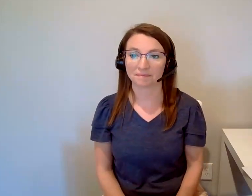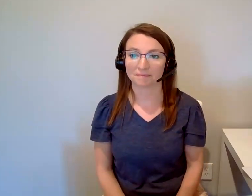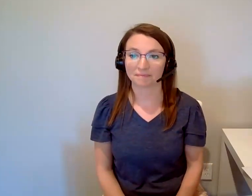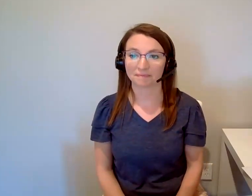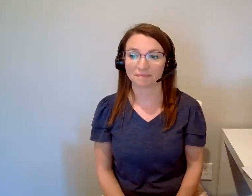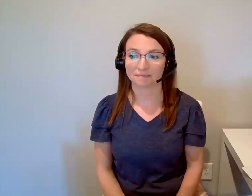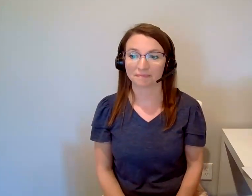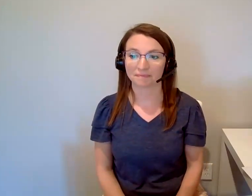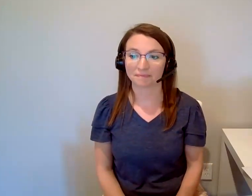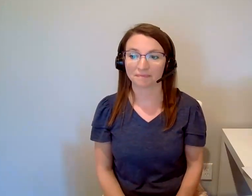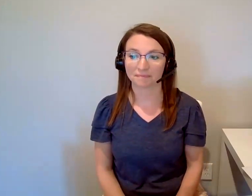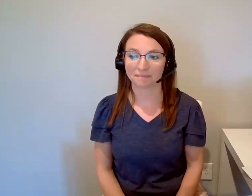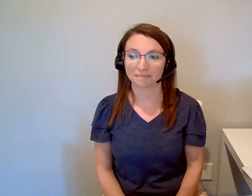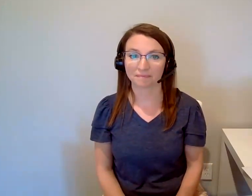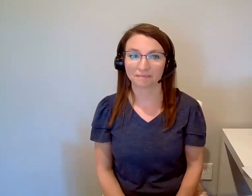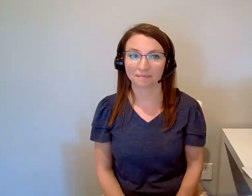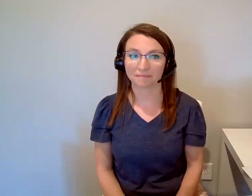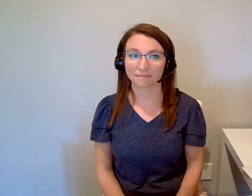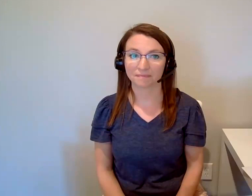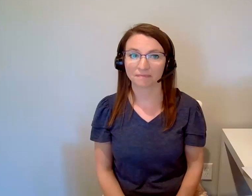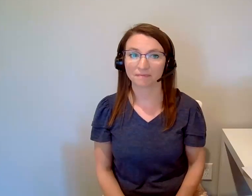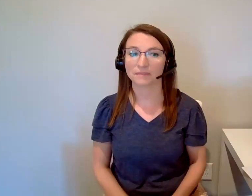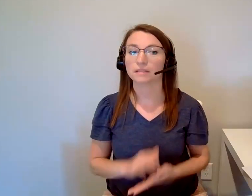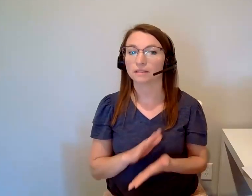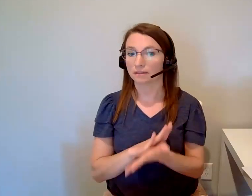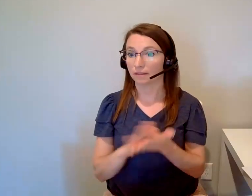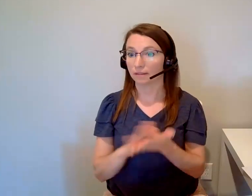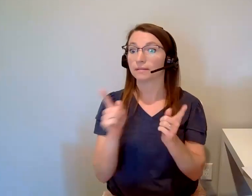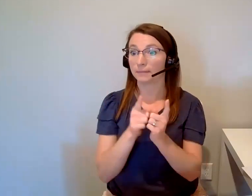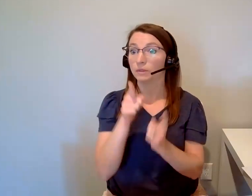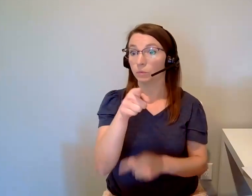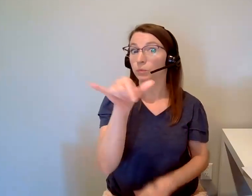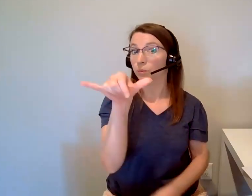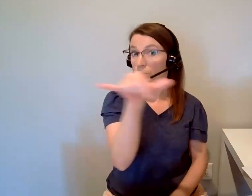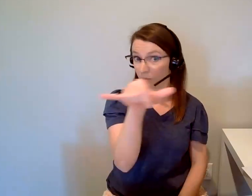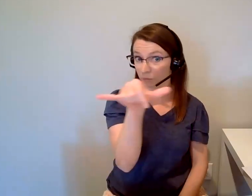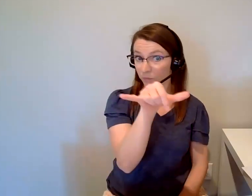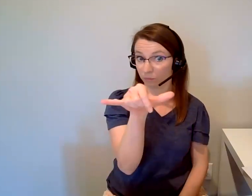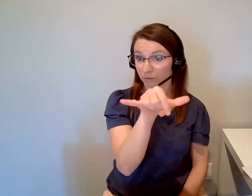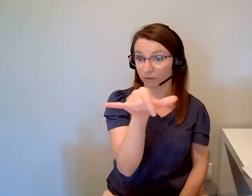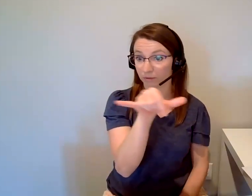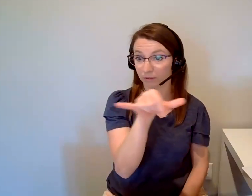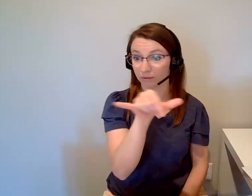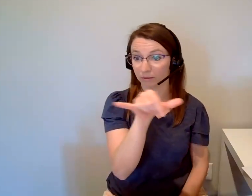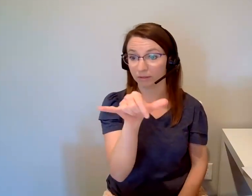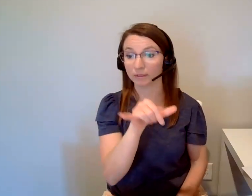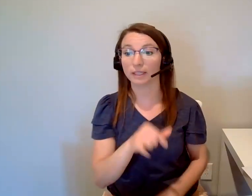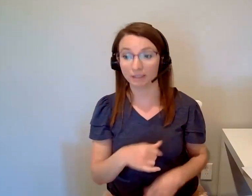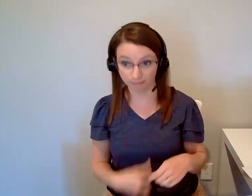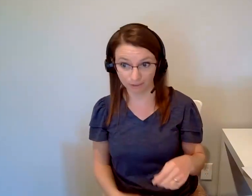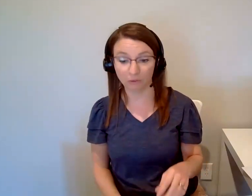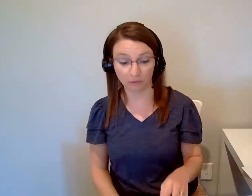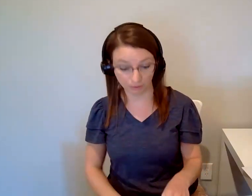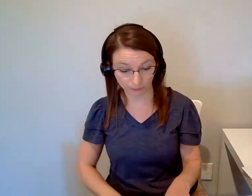Nice to meet you. Same. Again, Nice to meet you too.